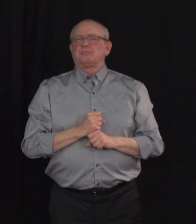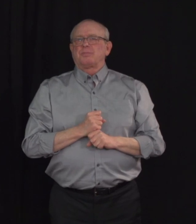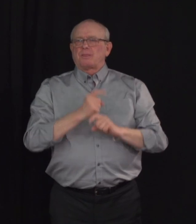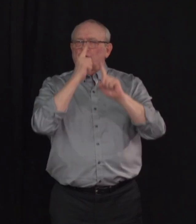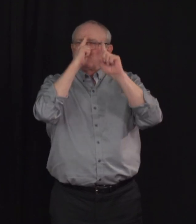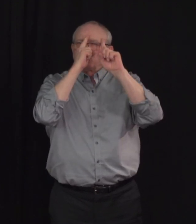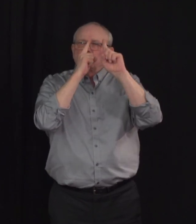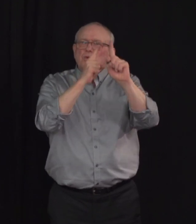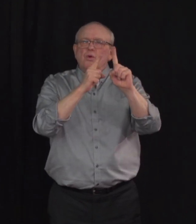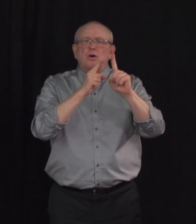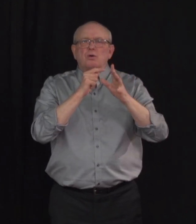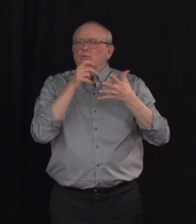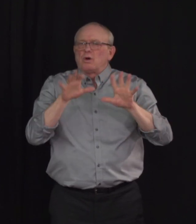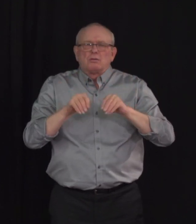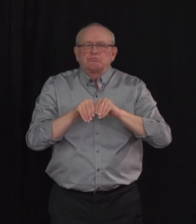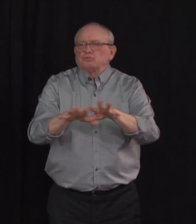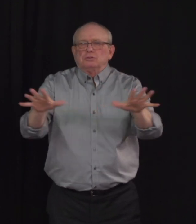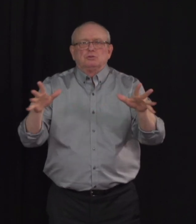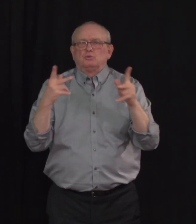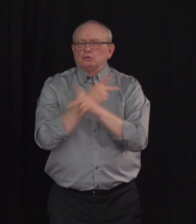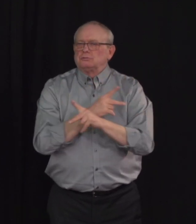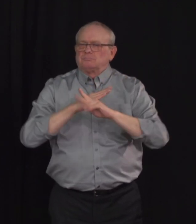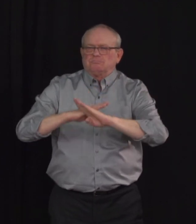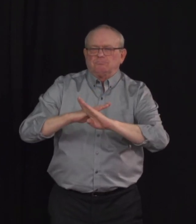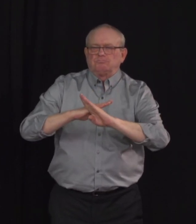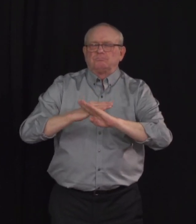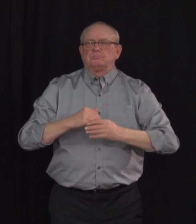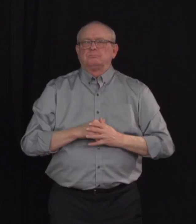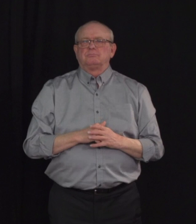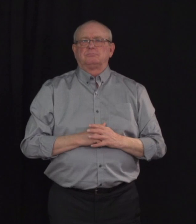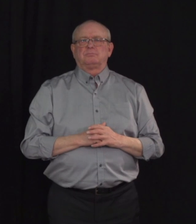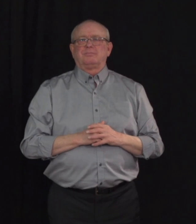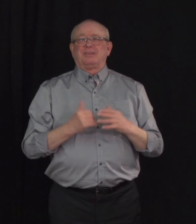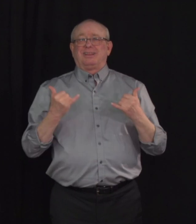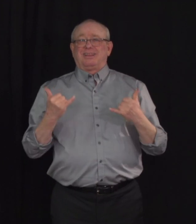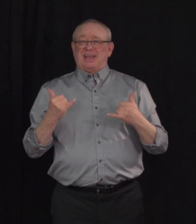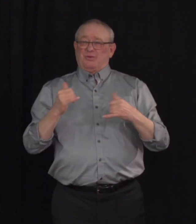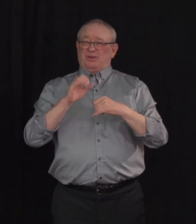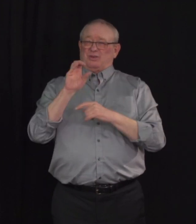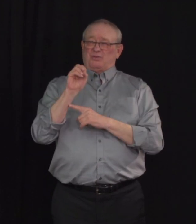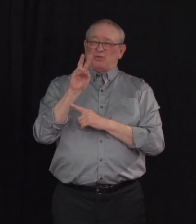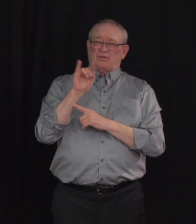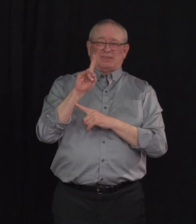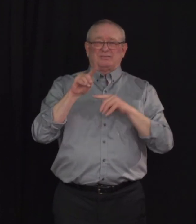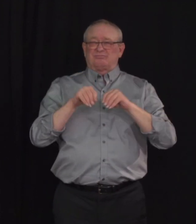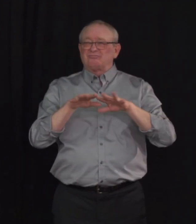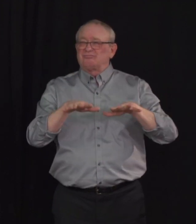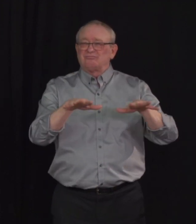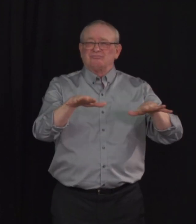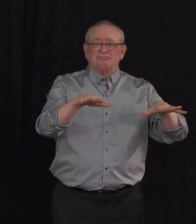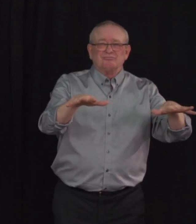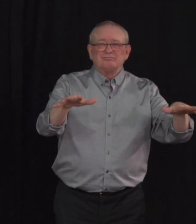transmission. Just as our currently dominant strain of COVID-19 occasionally spreads in school, we will identify